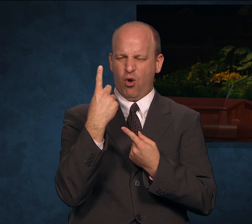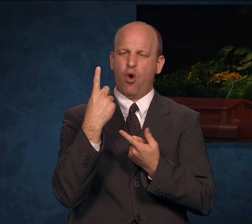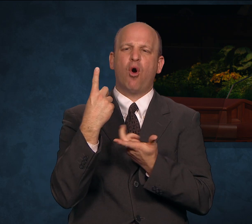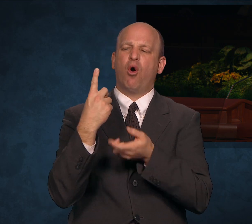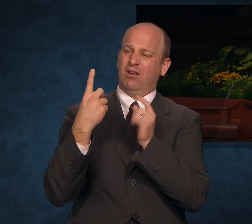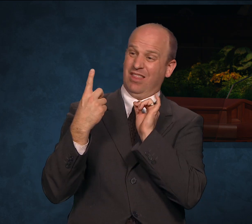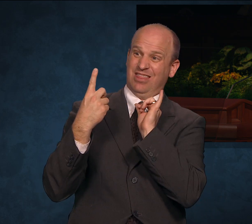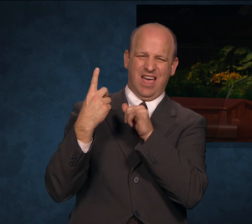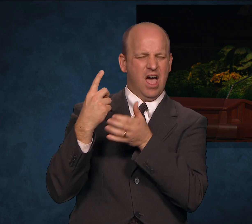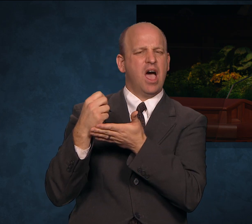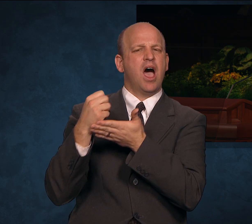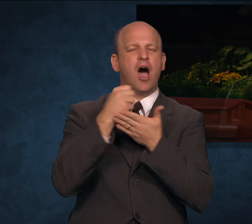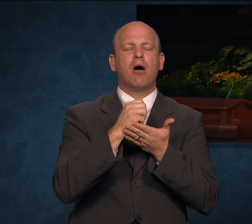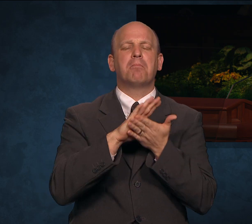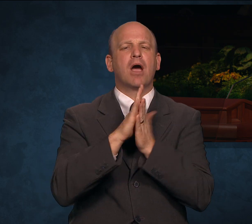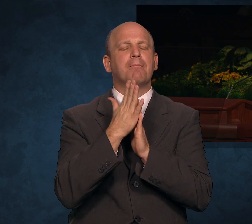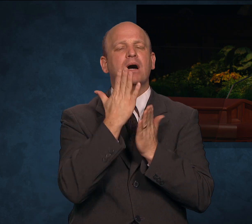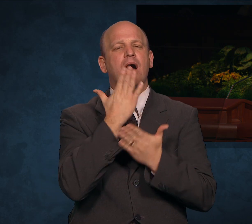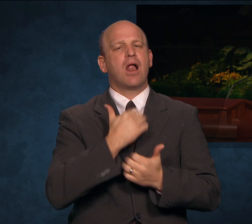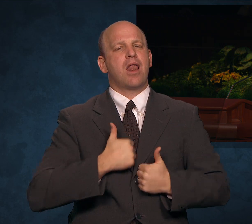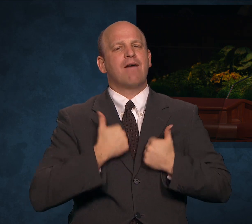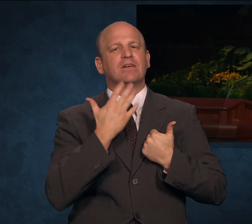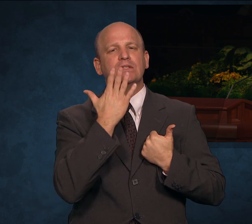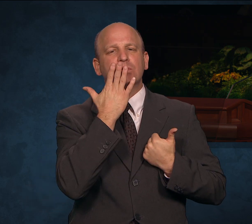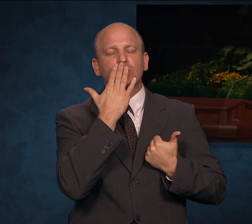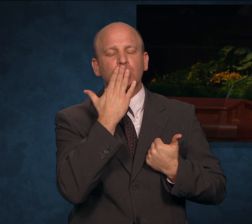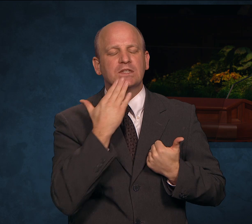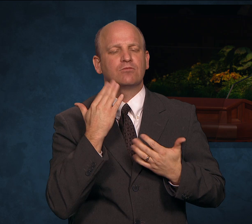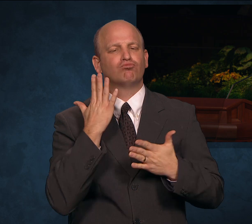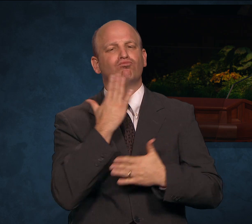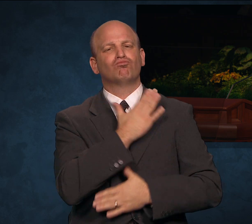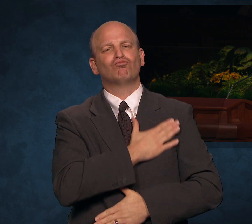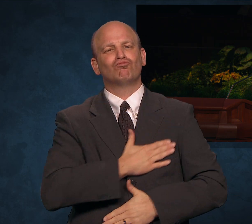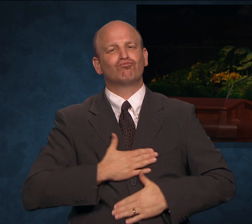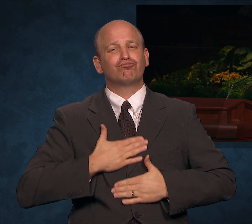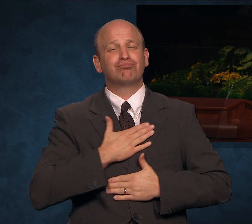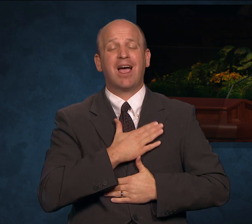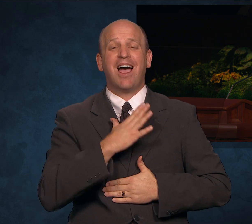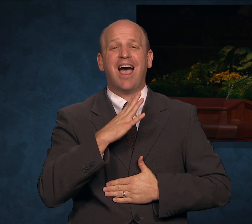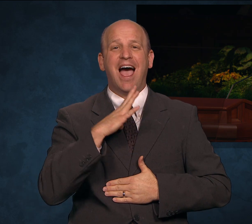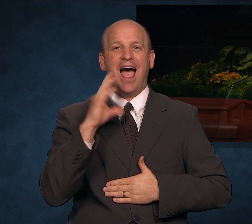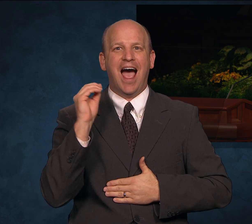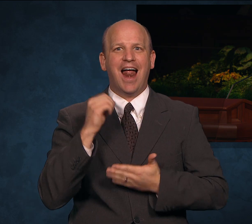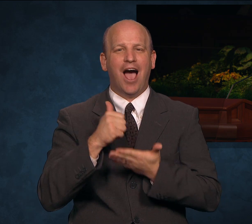sweeter even joyful and even